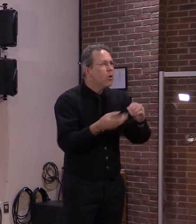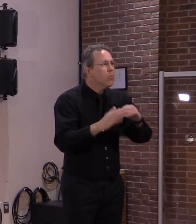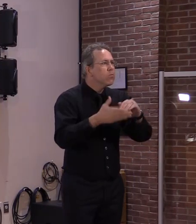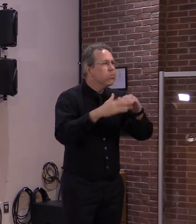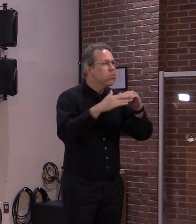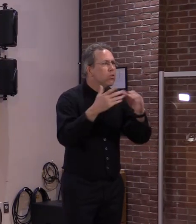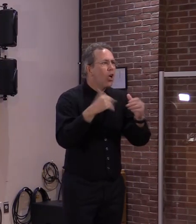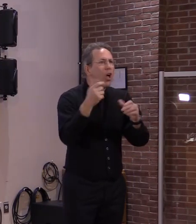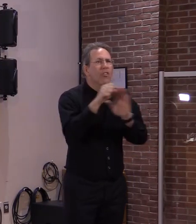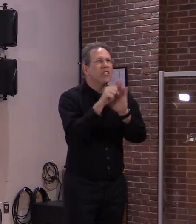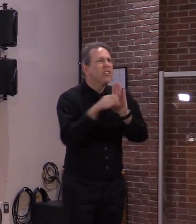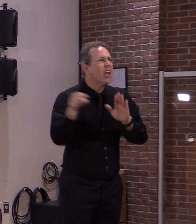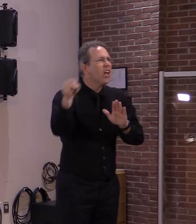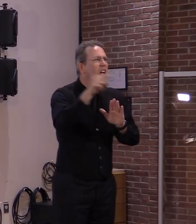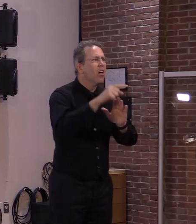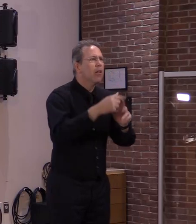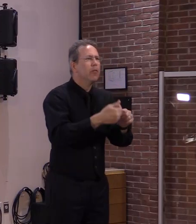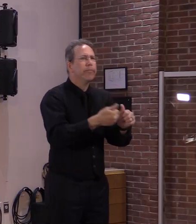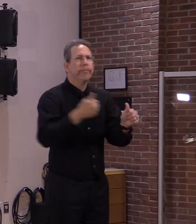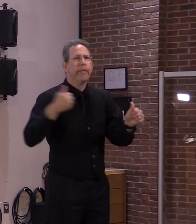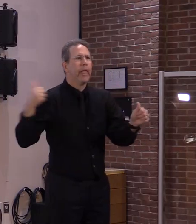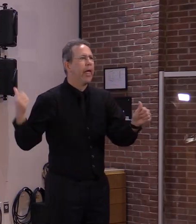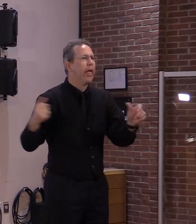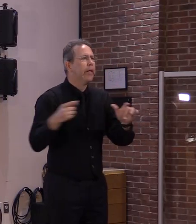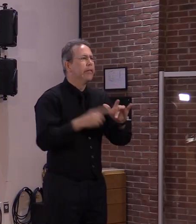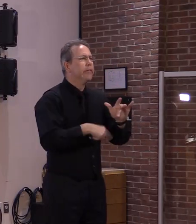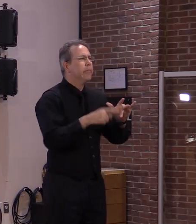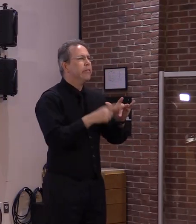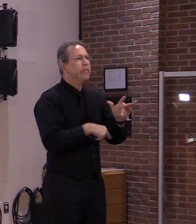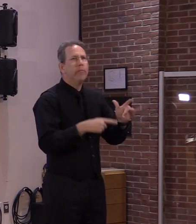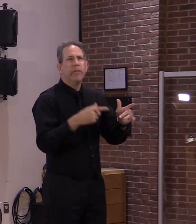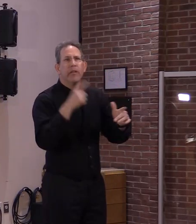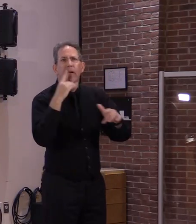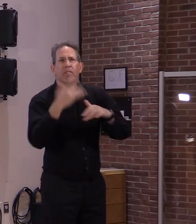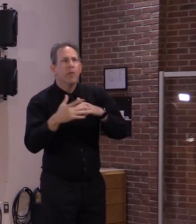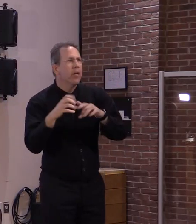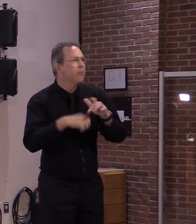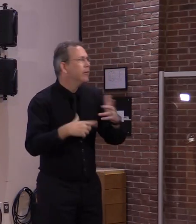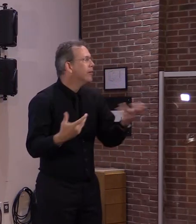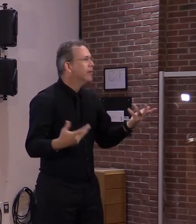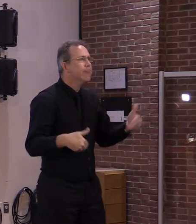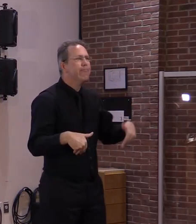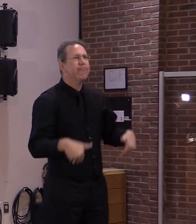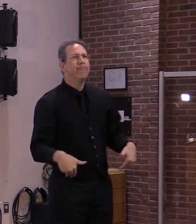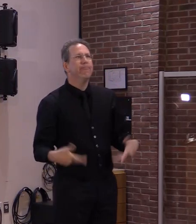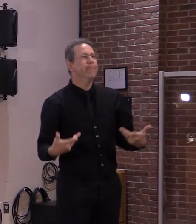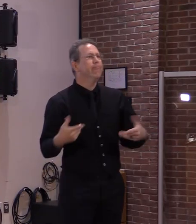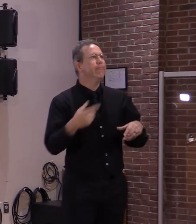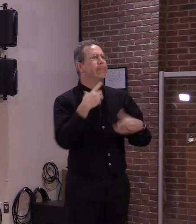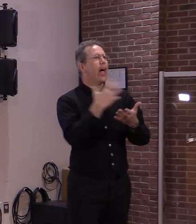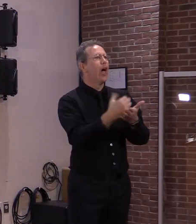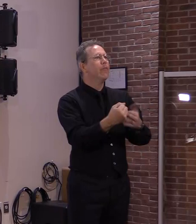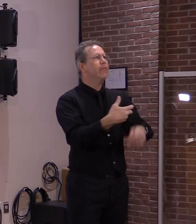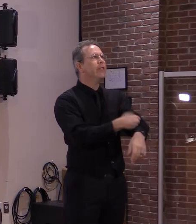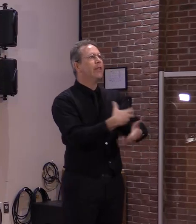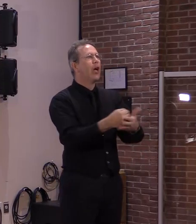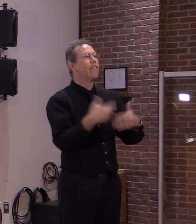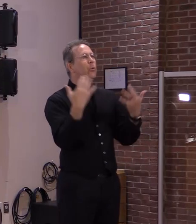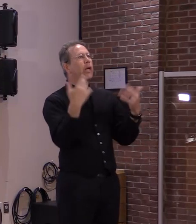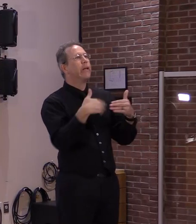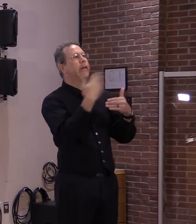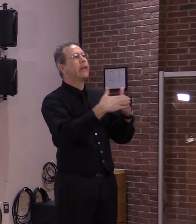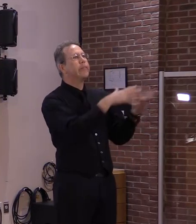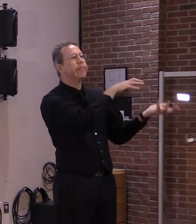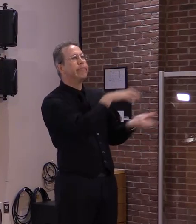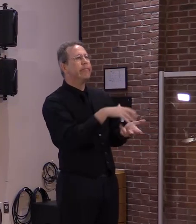federal pharmacy where 50% of their pharmacies have availability. In Vermont, we do have availability. It comes in those programs, but, you know, it's rare.